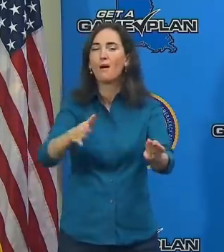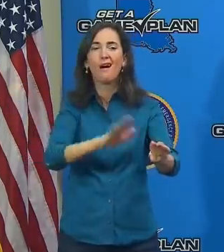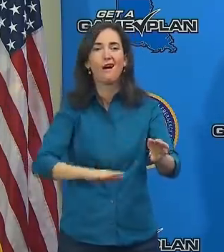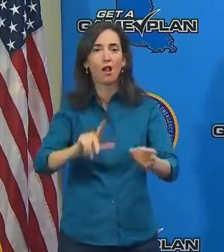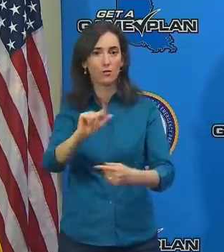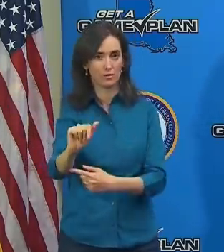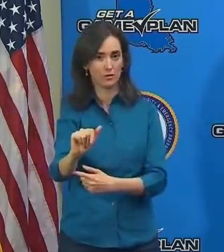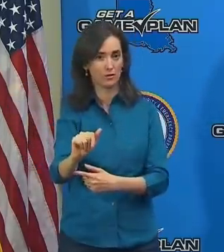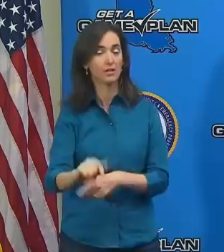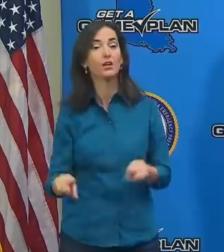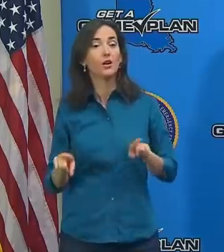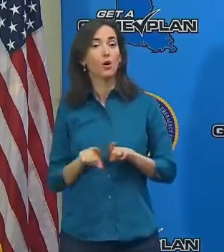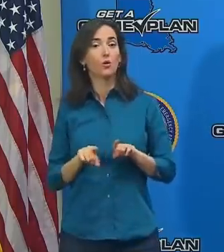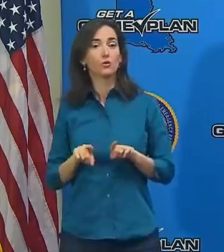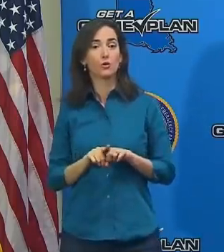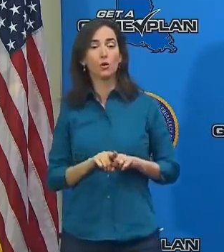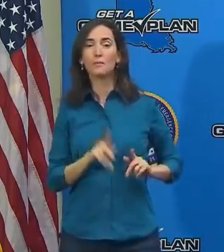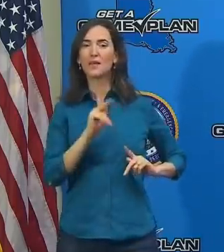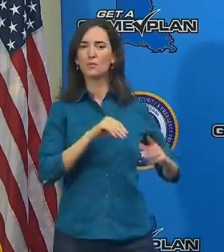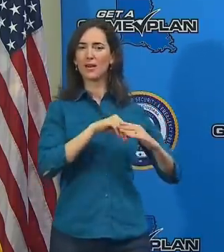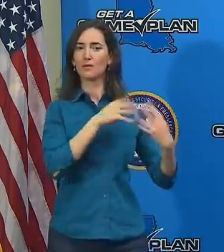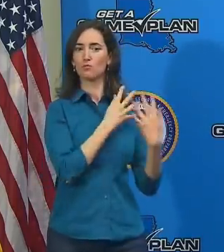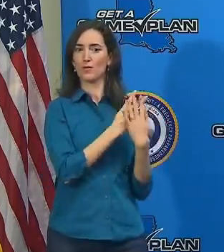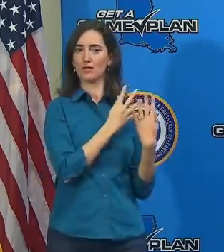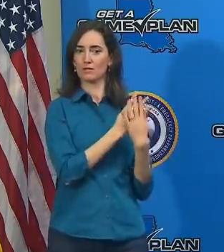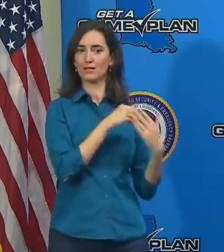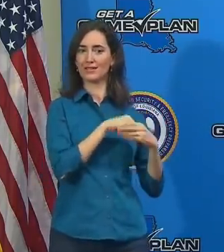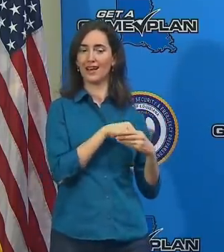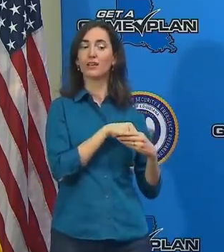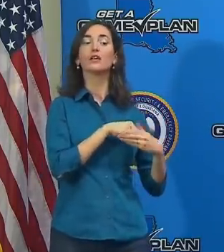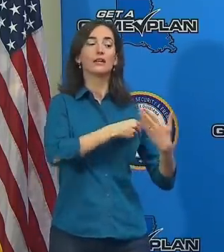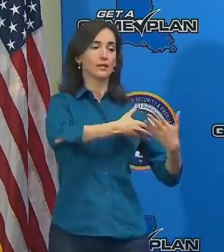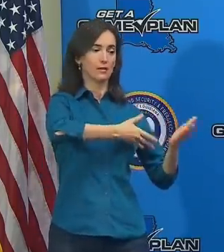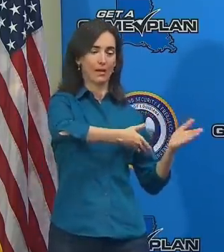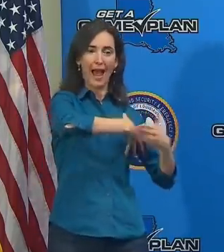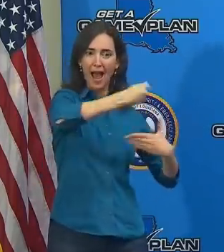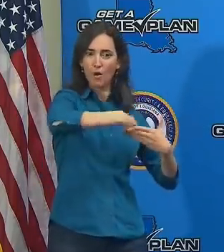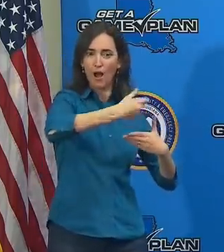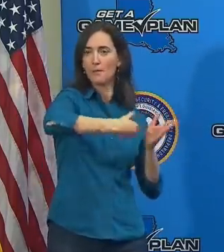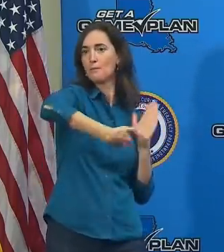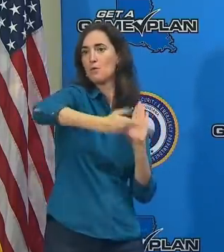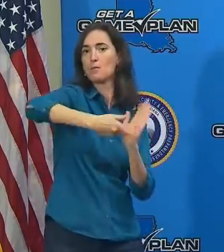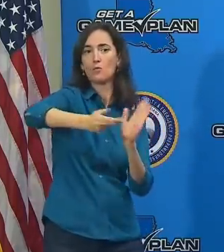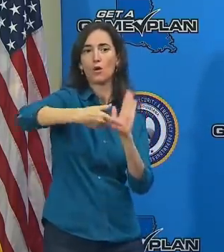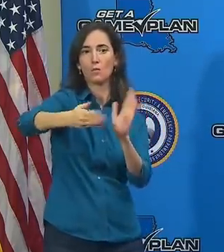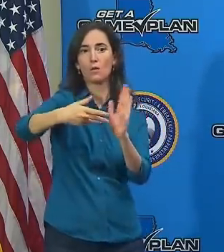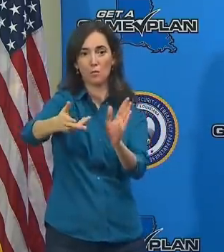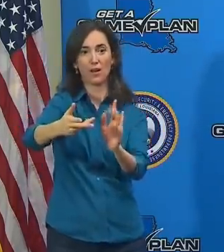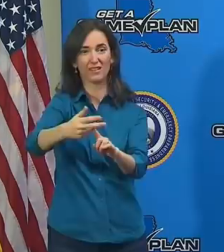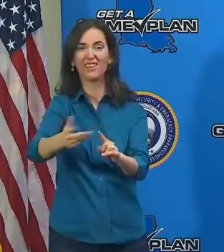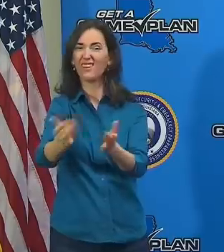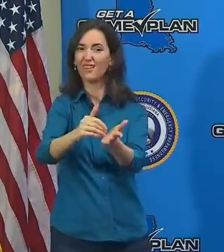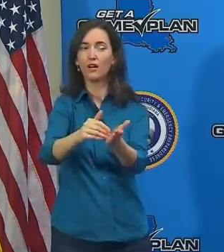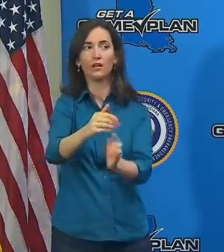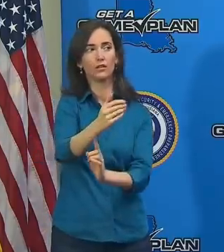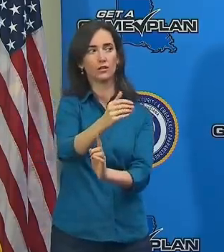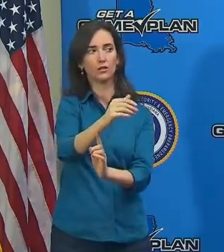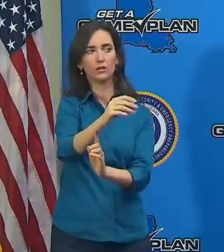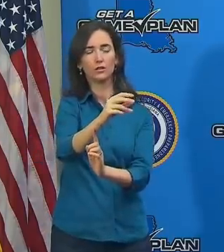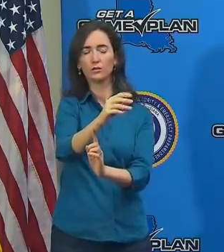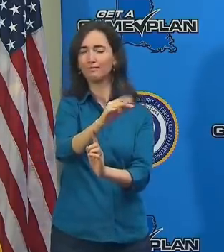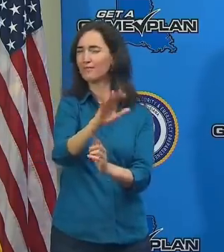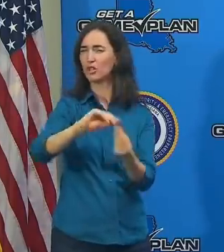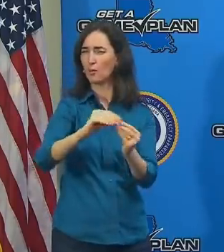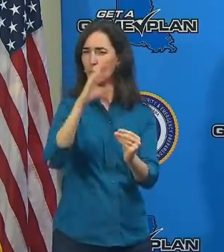of 2,500 inmates from seven local jails, those being Acadia, Orleans, Plaquemines,